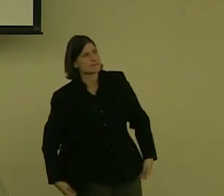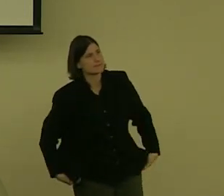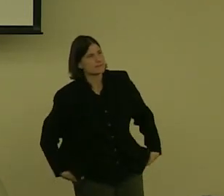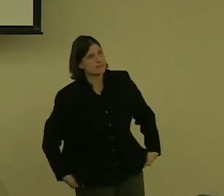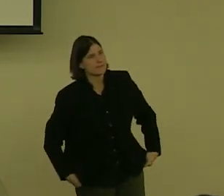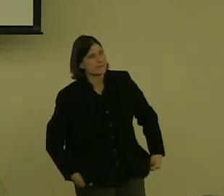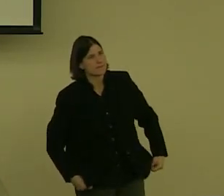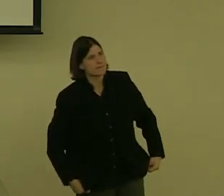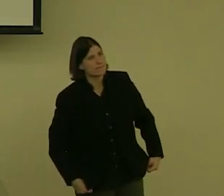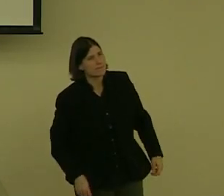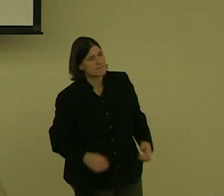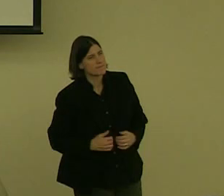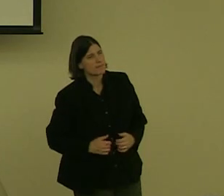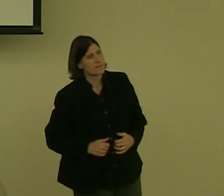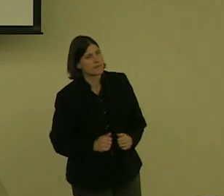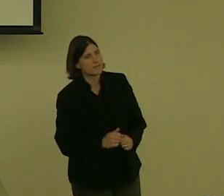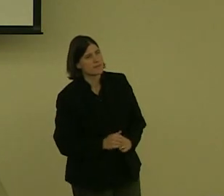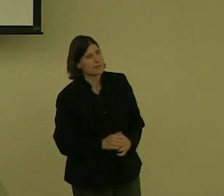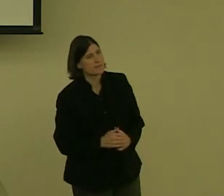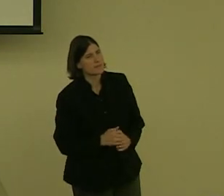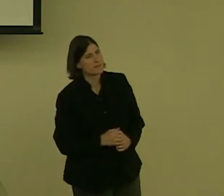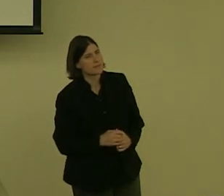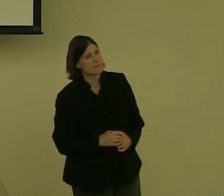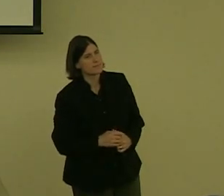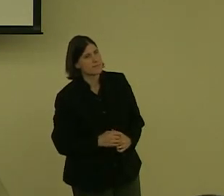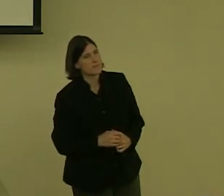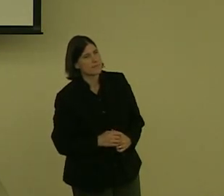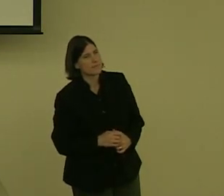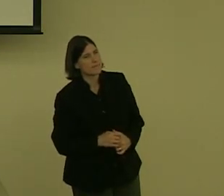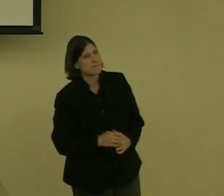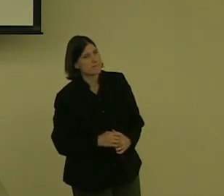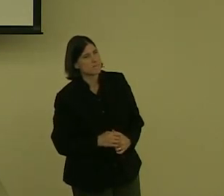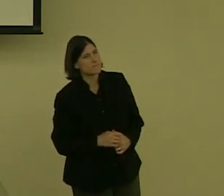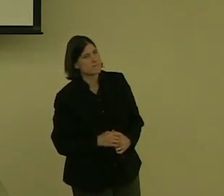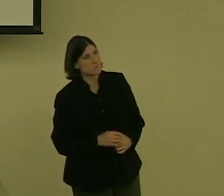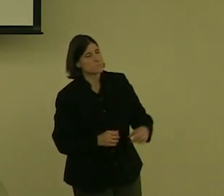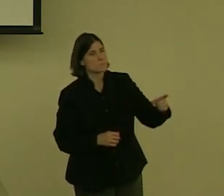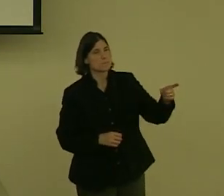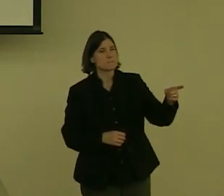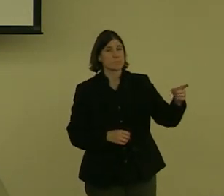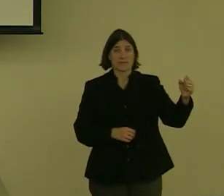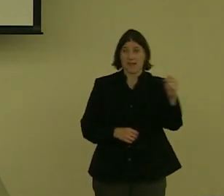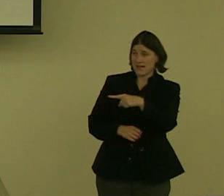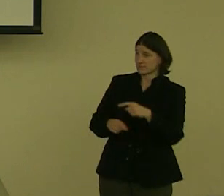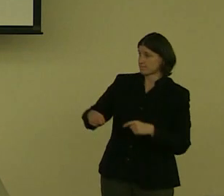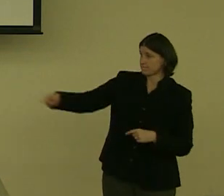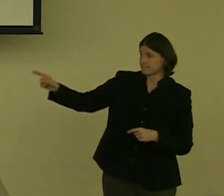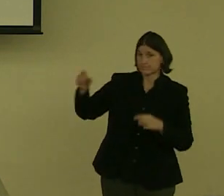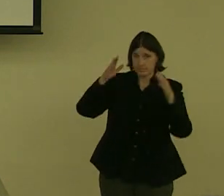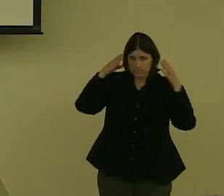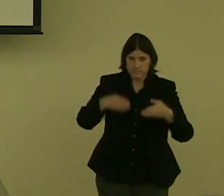course. Yeah, go for it. But I guess the thing I'm wondering is, I mean, it's clear that comic studies is building this momentum in terms of